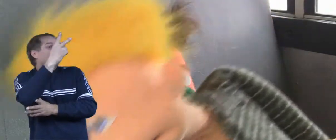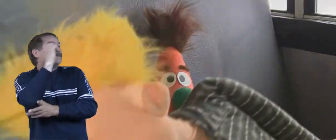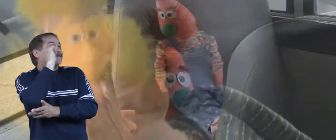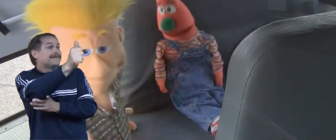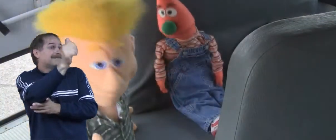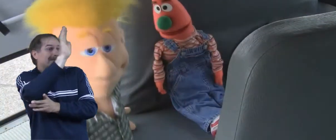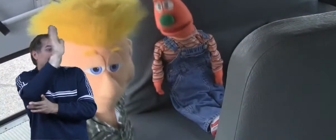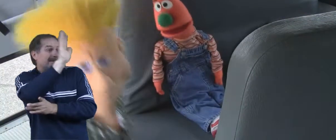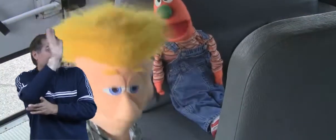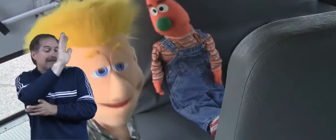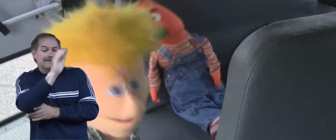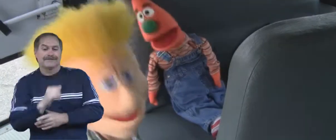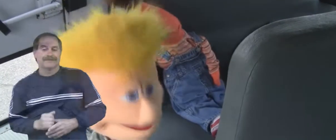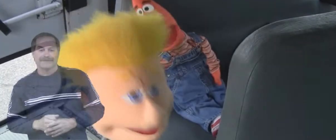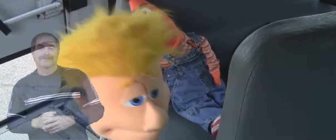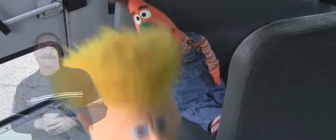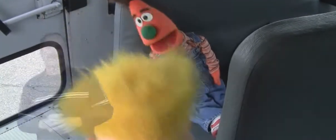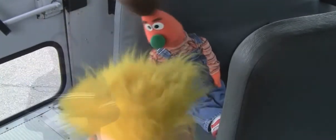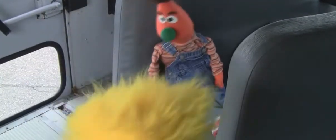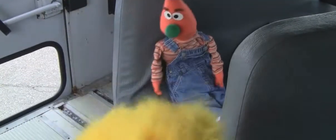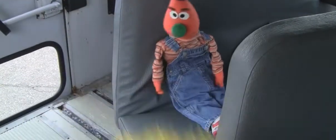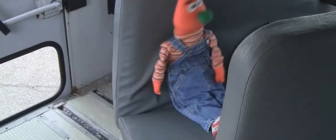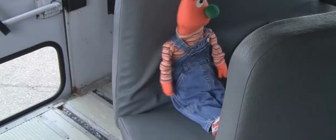Andy. Bye. See you tomorrow. Bye.